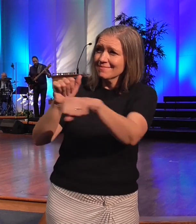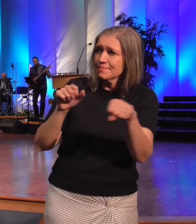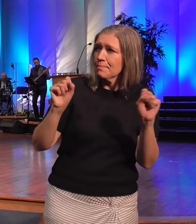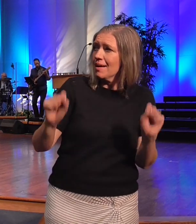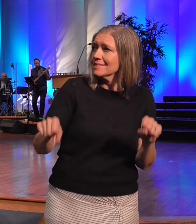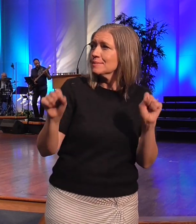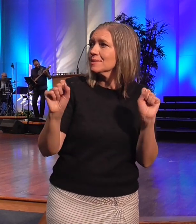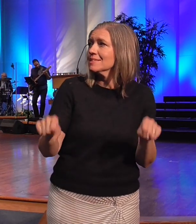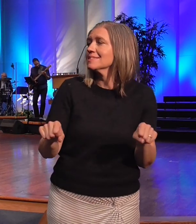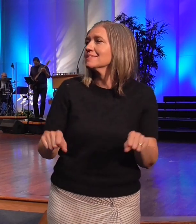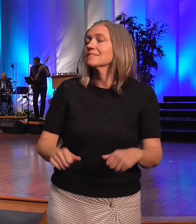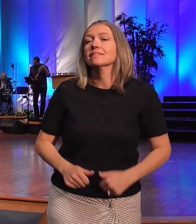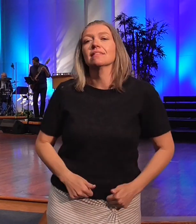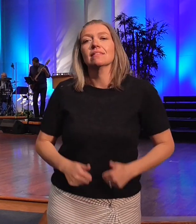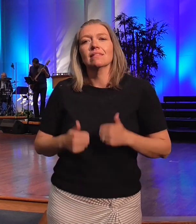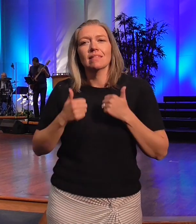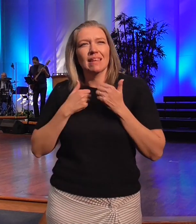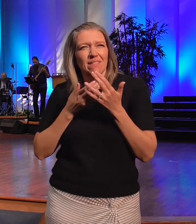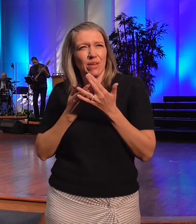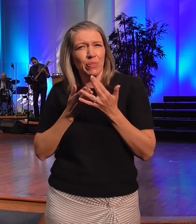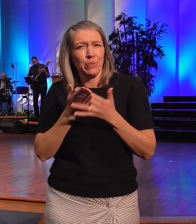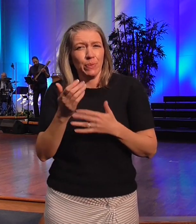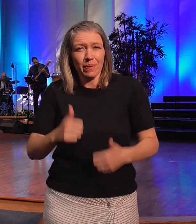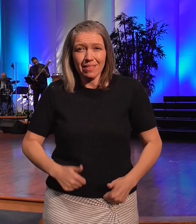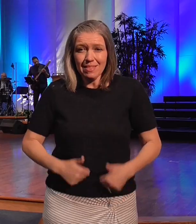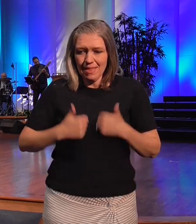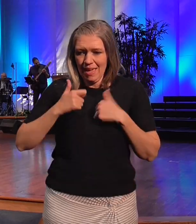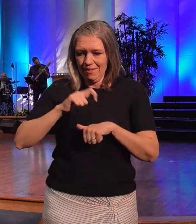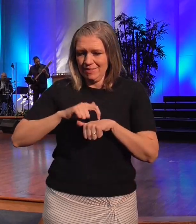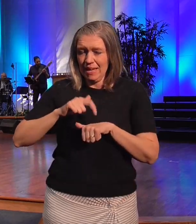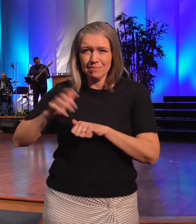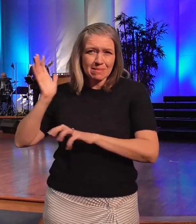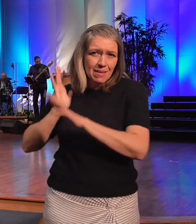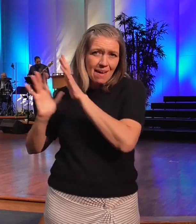possibilities, living through lifetime